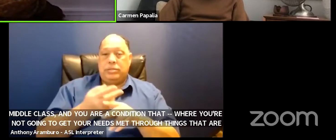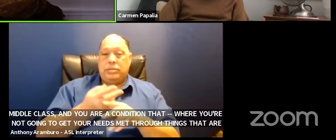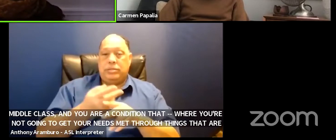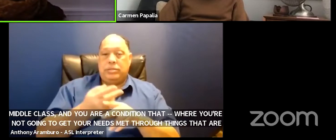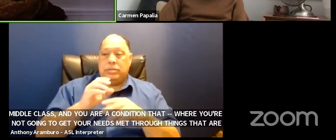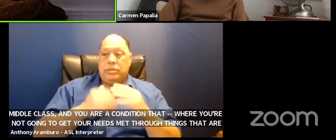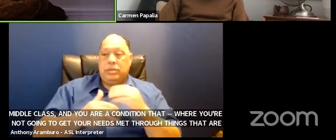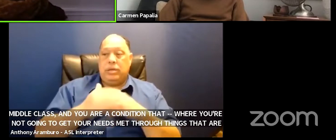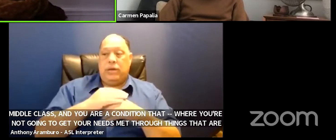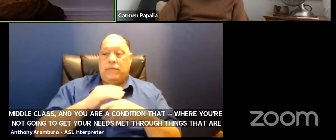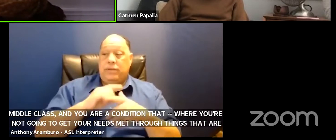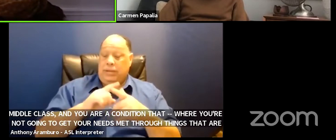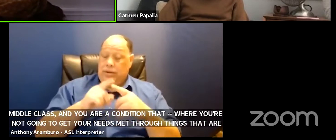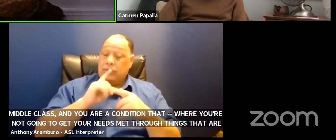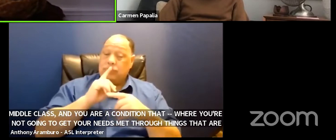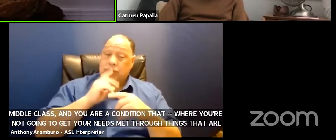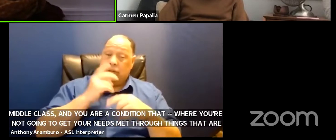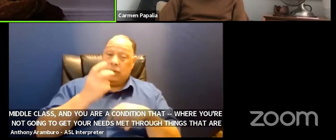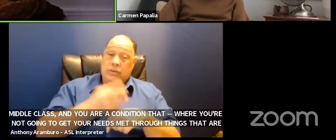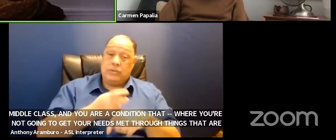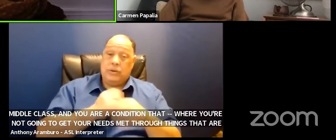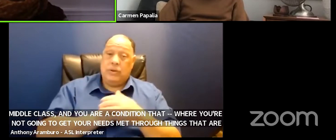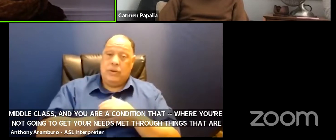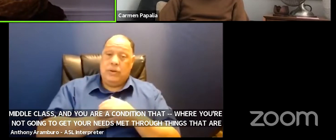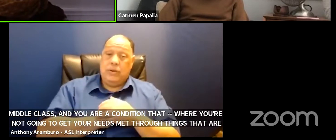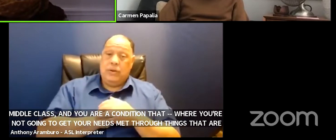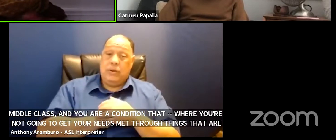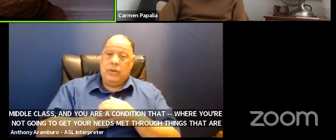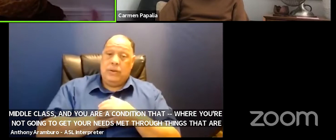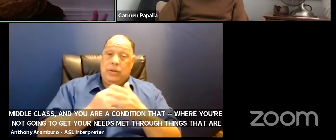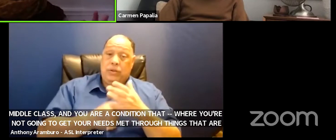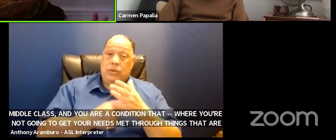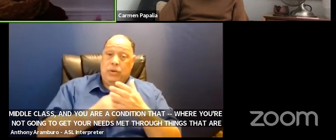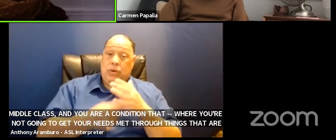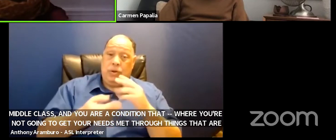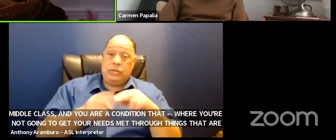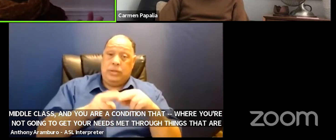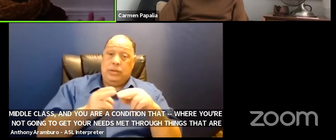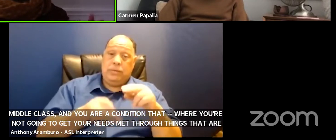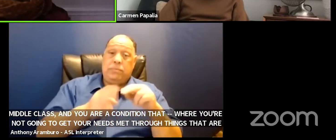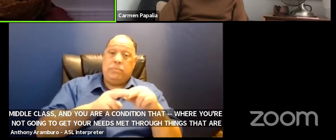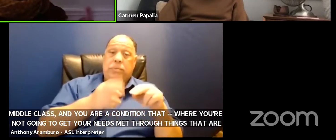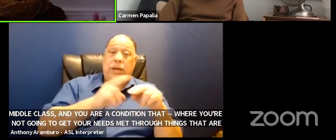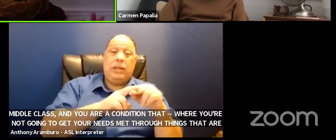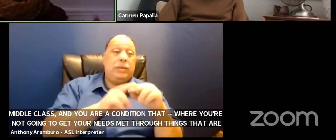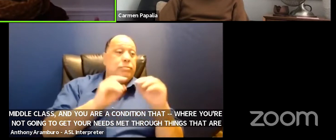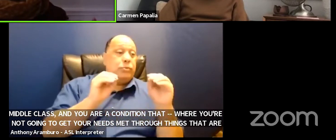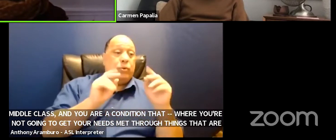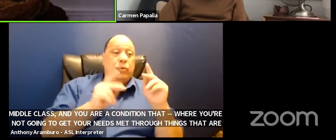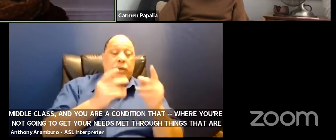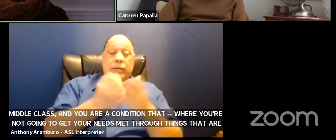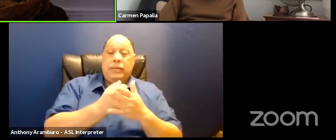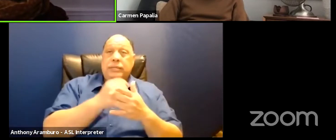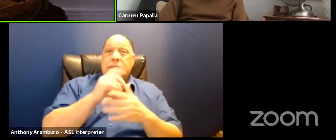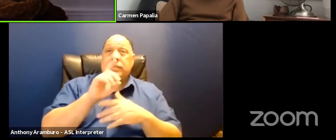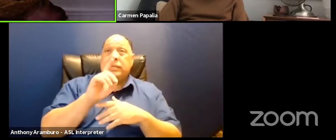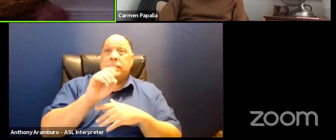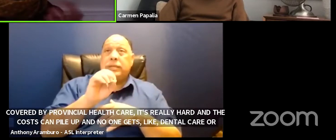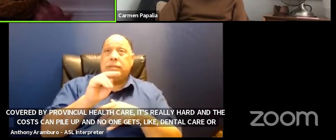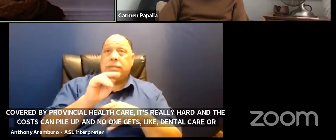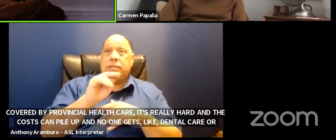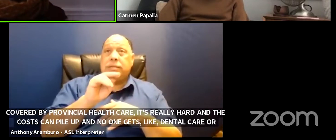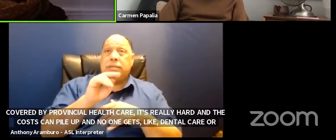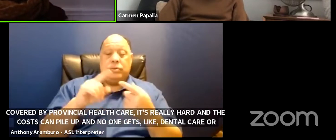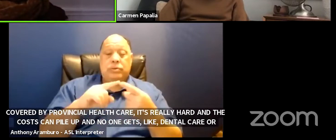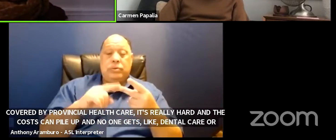it's really hard, and the costs can pile up, and no one gets like dental care or eye care covered. And anyhow, there's